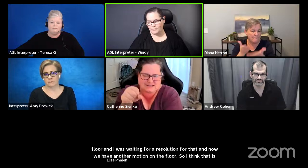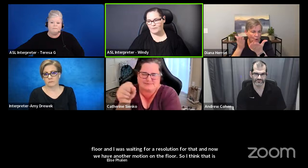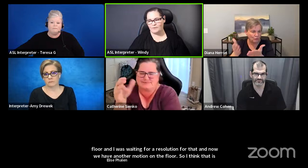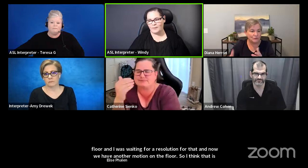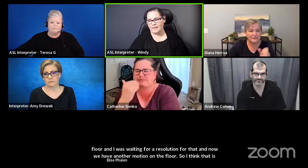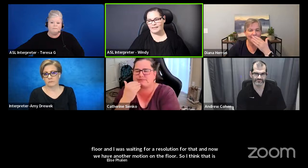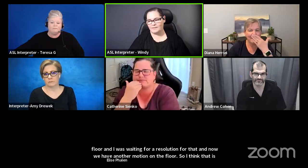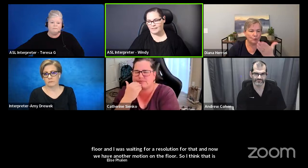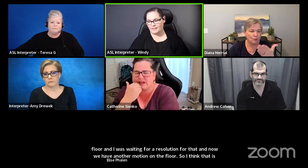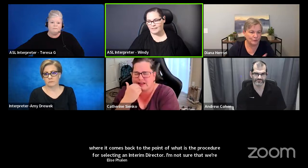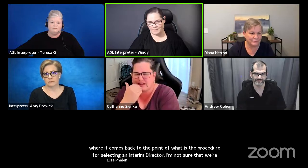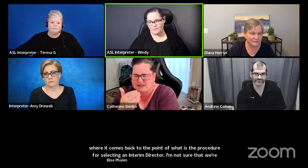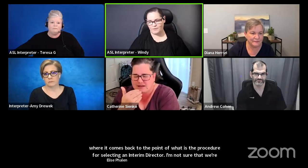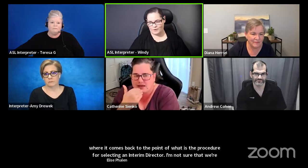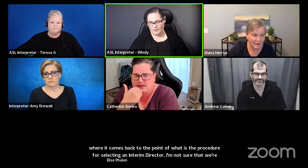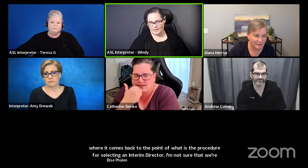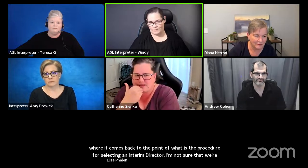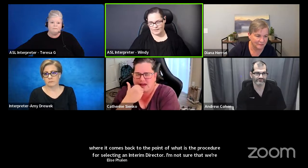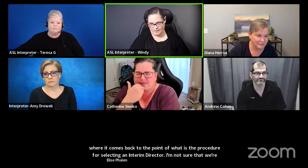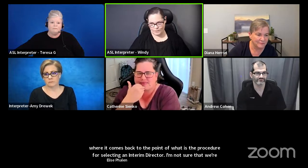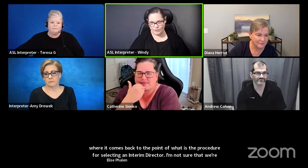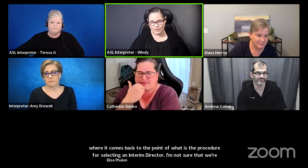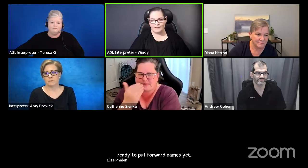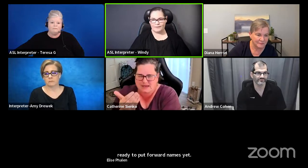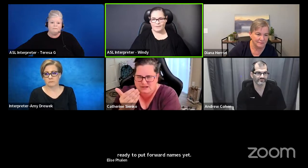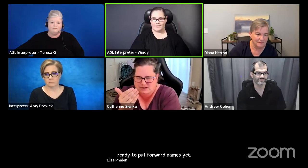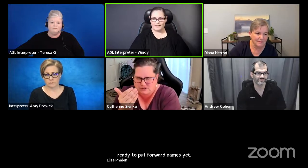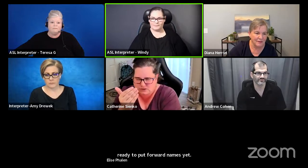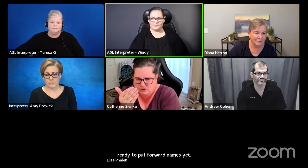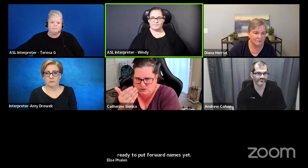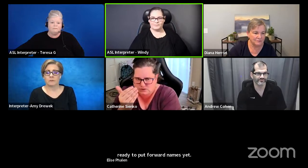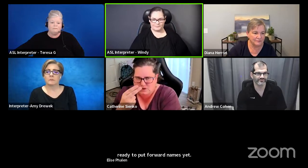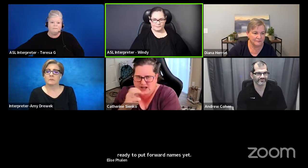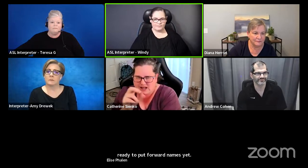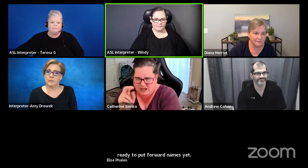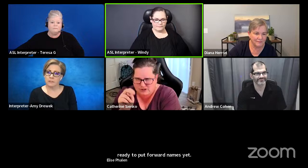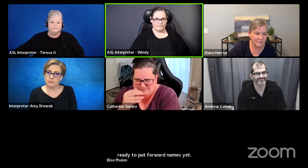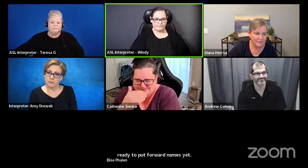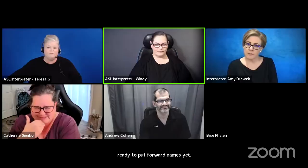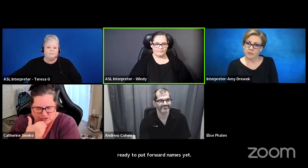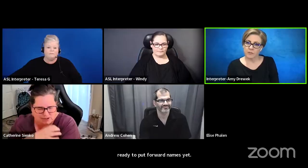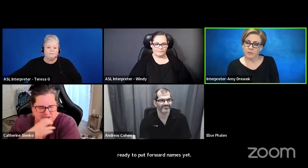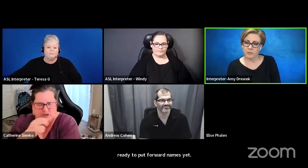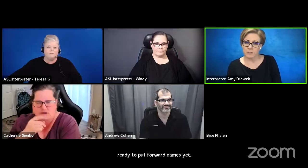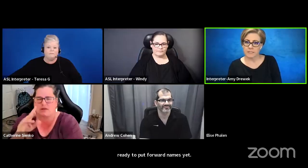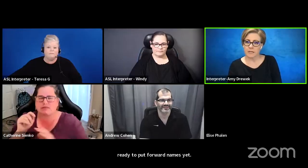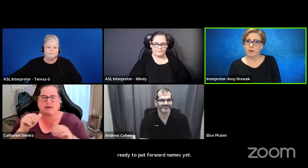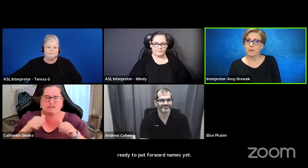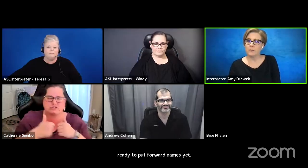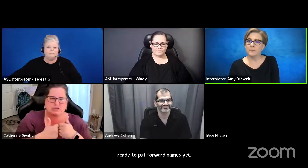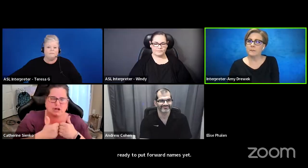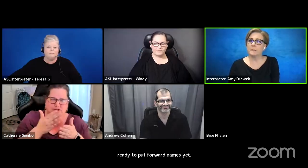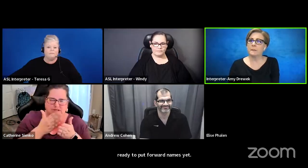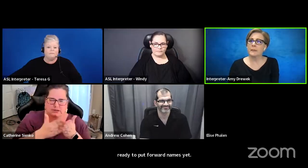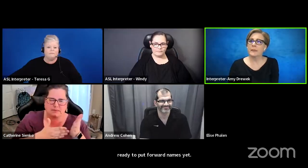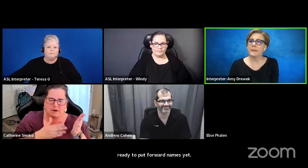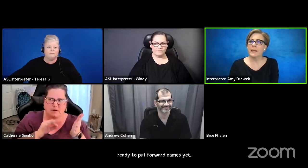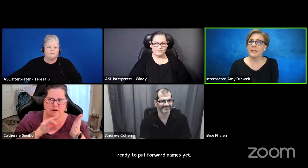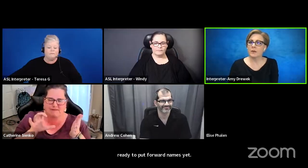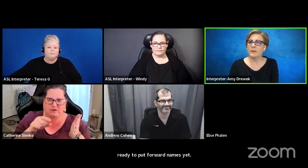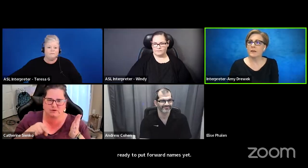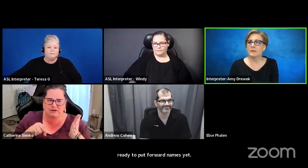procedure before we even accept and move forward with that motion. I would thank you. This is Commissioner